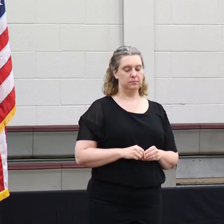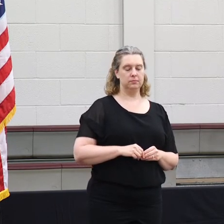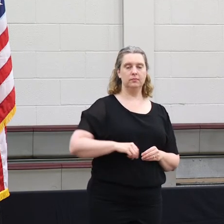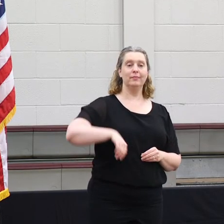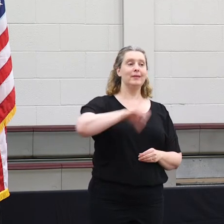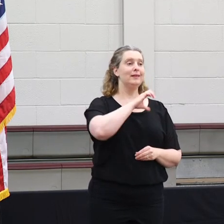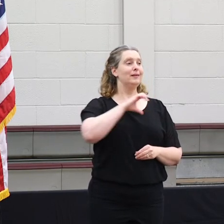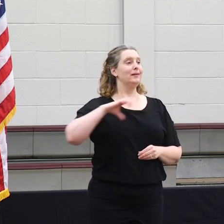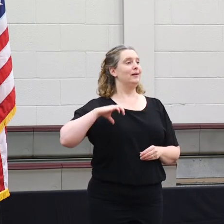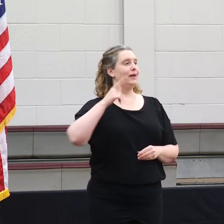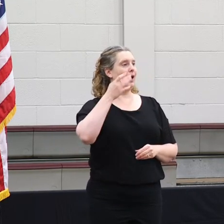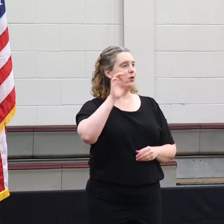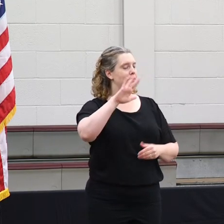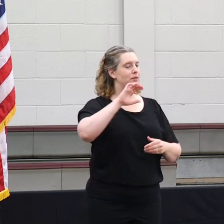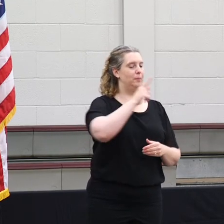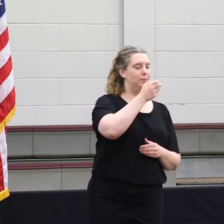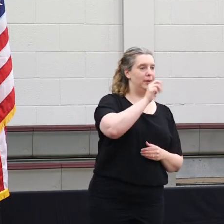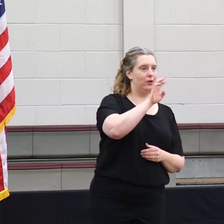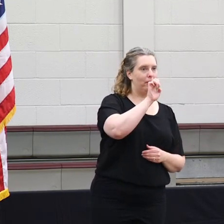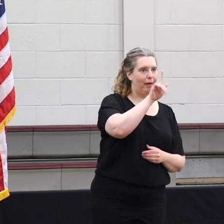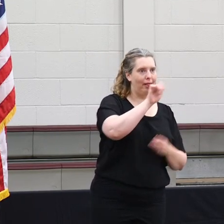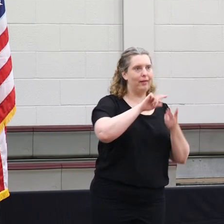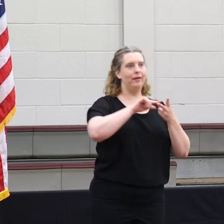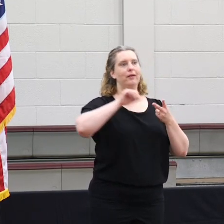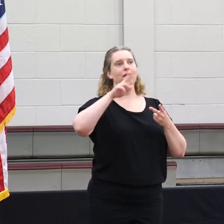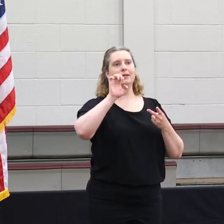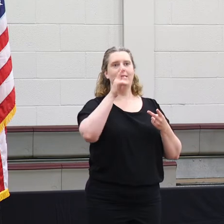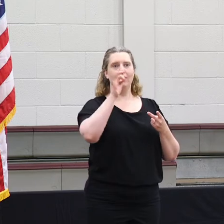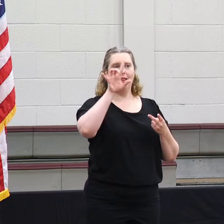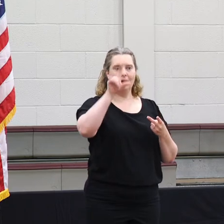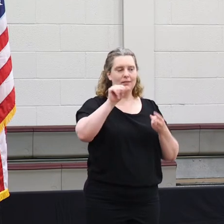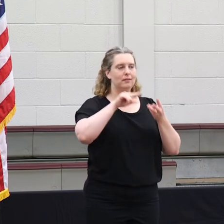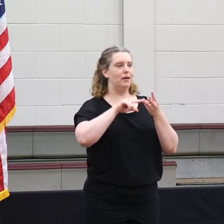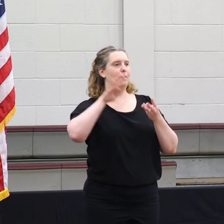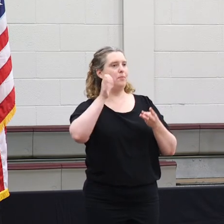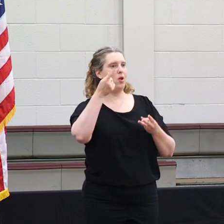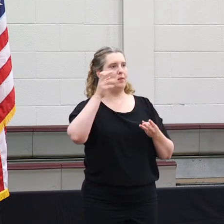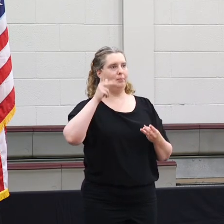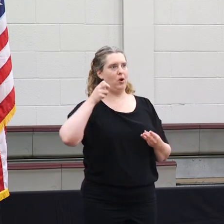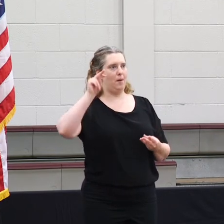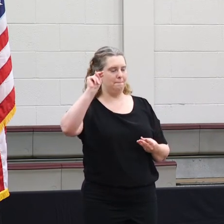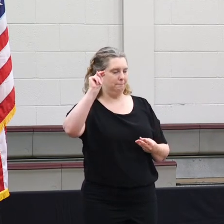City Council members, Peter Kelly, Scott Rosato, Dave Proleski, and Brittany Barney.